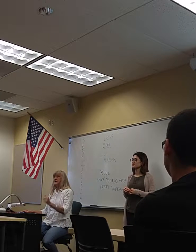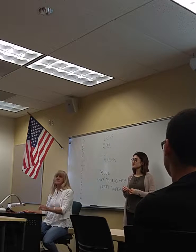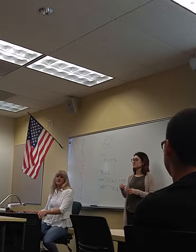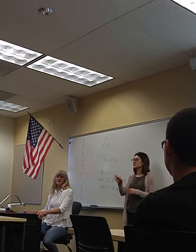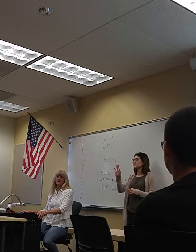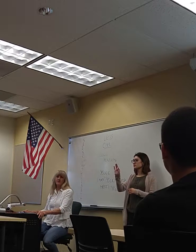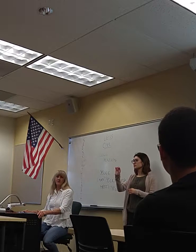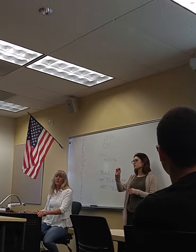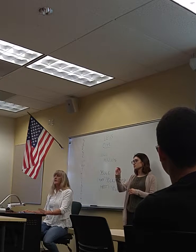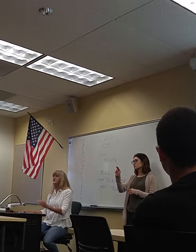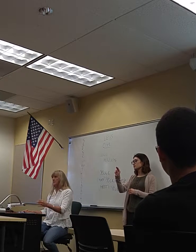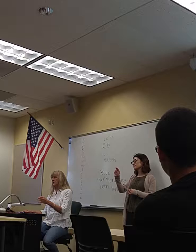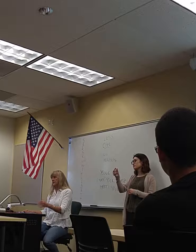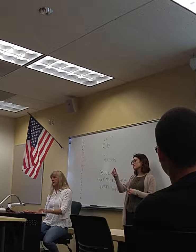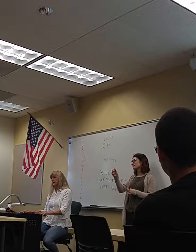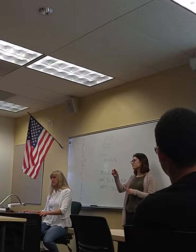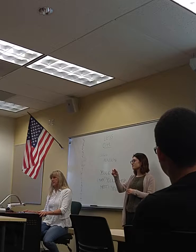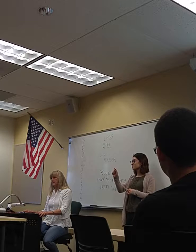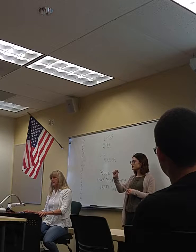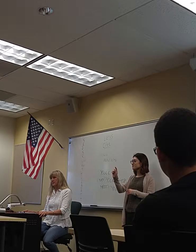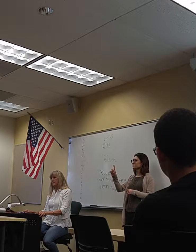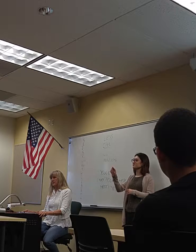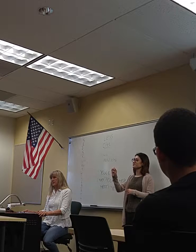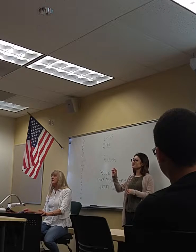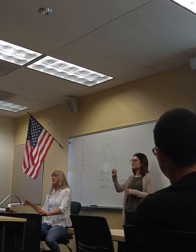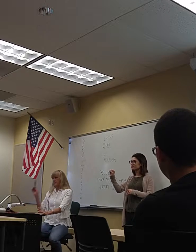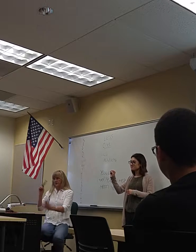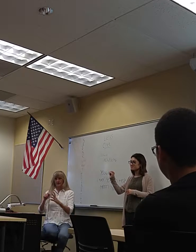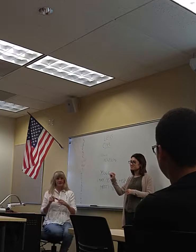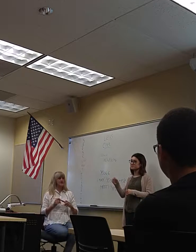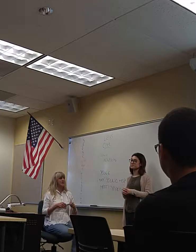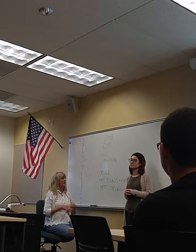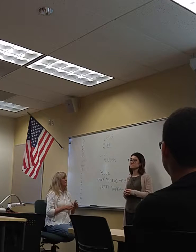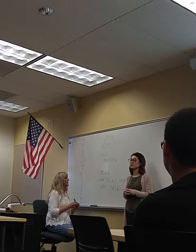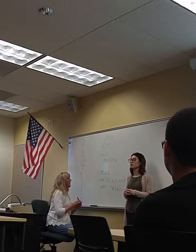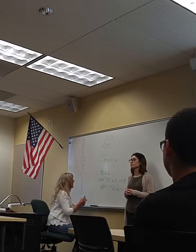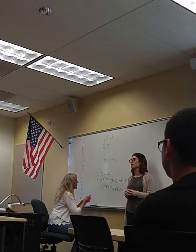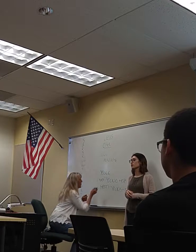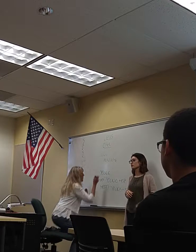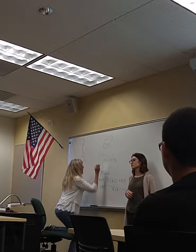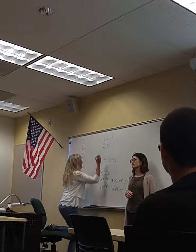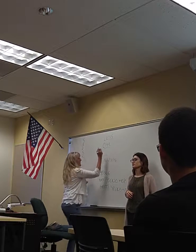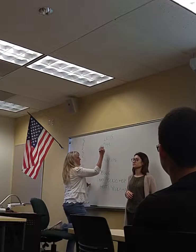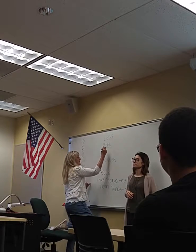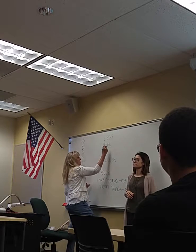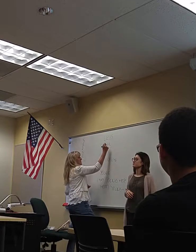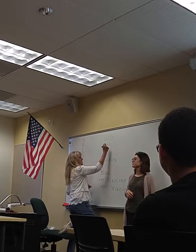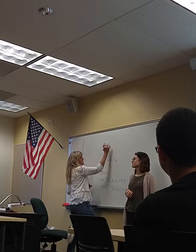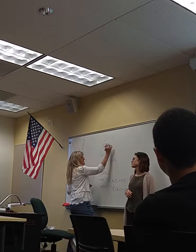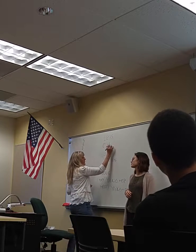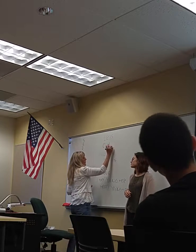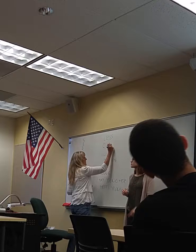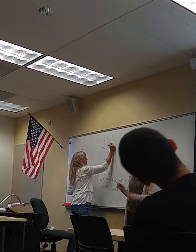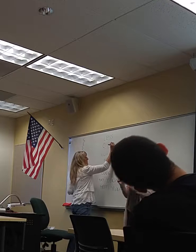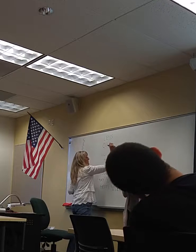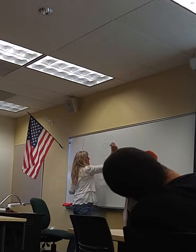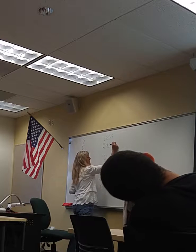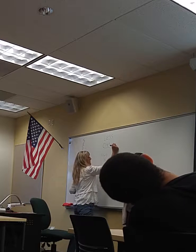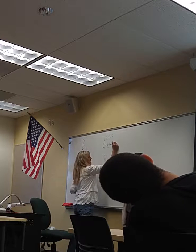thoughtless, what does that really mean? Without thinking. Yes. So the word that we use for,